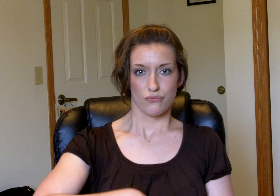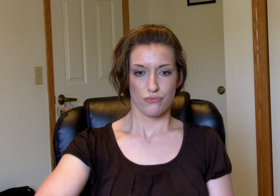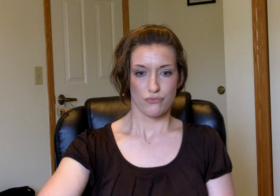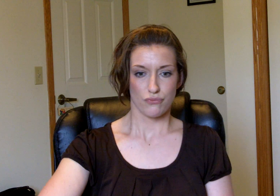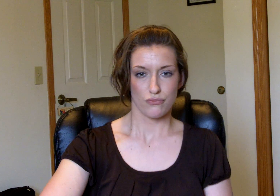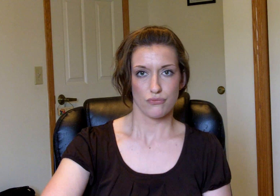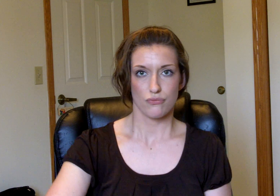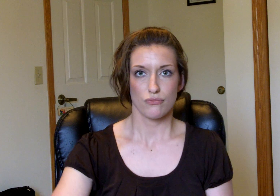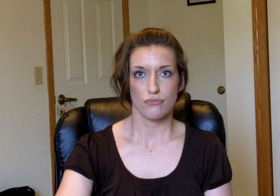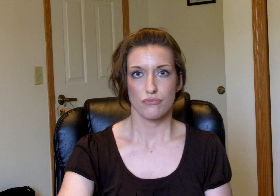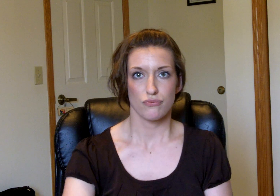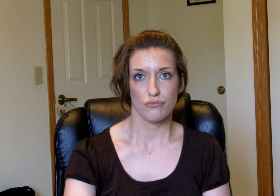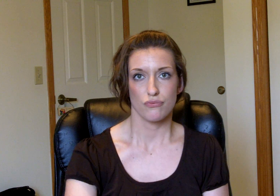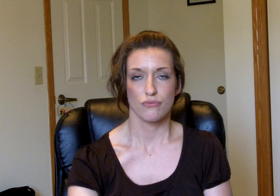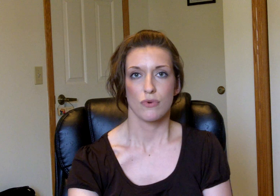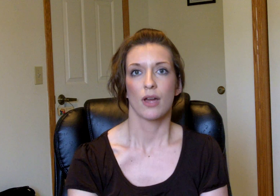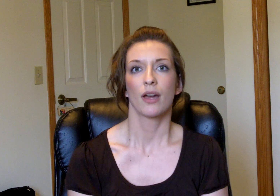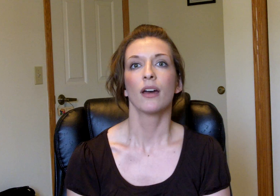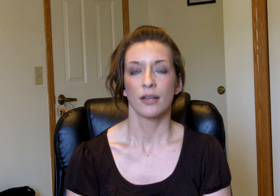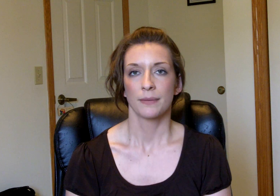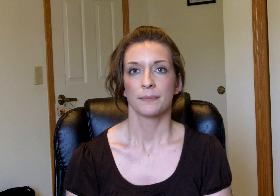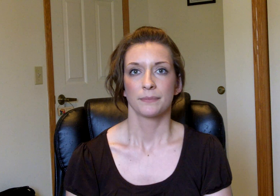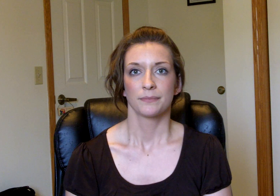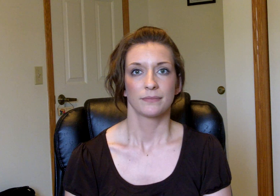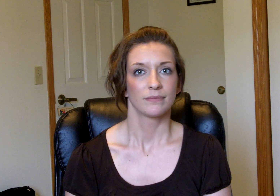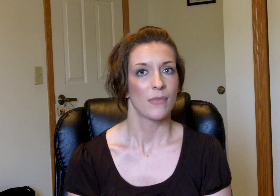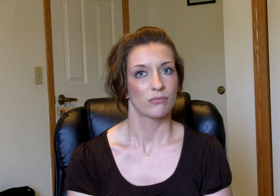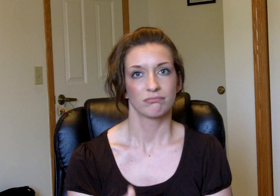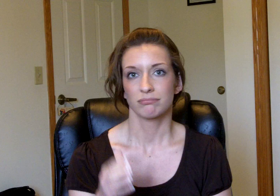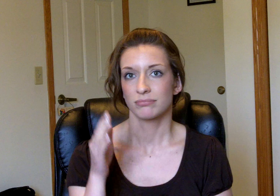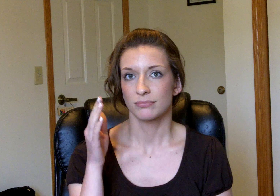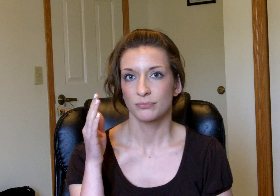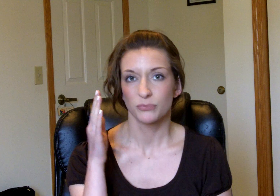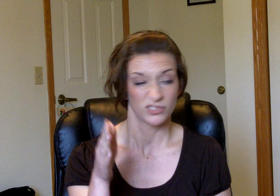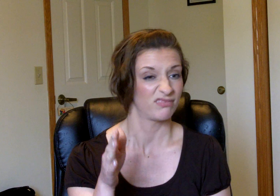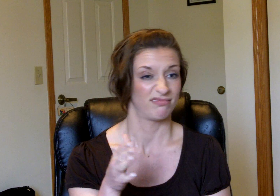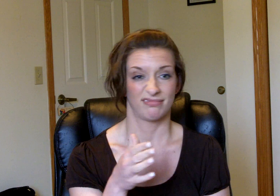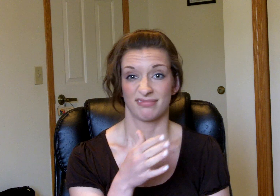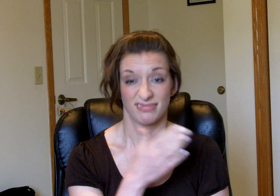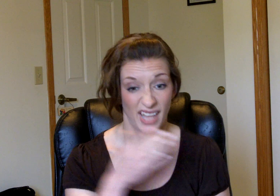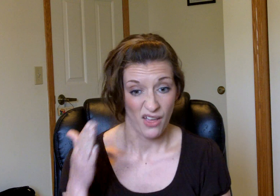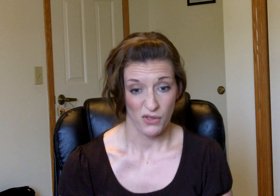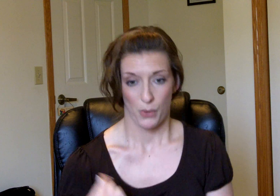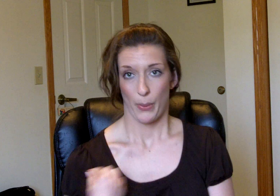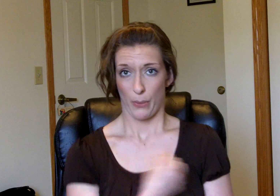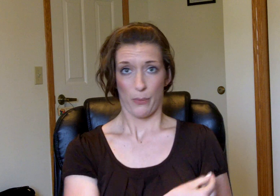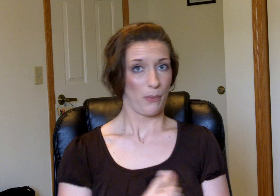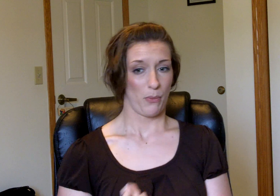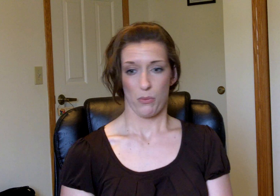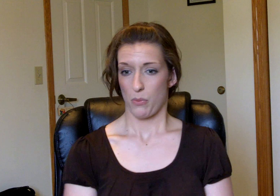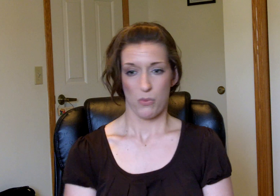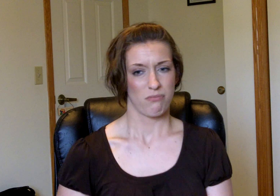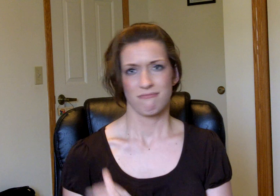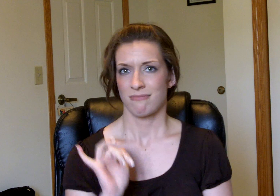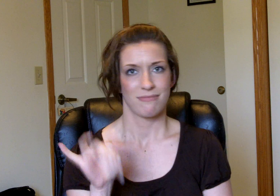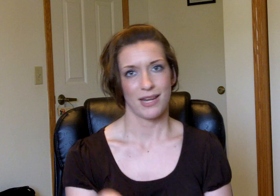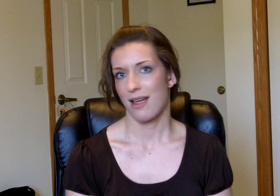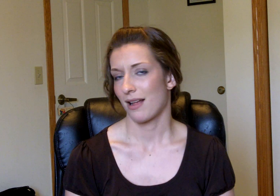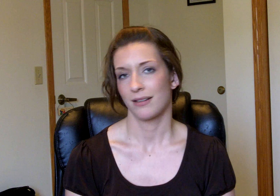system, let's say, out to your big toe. You would never find it like this in the body. There'd be no reason for it to be like that. If it only